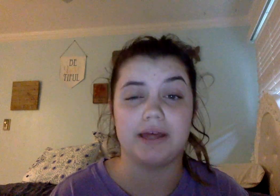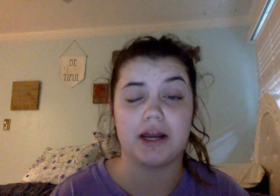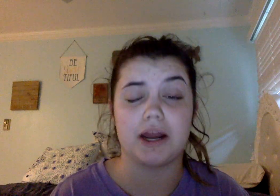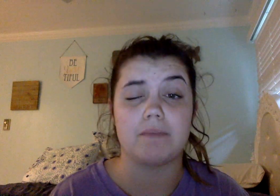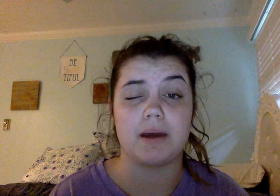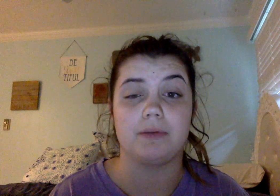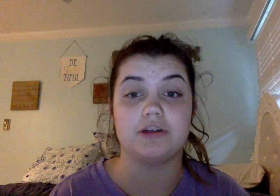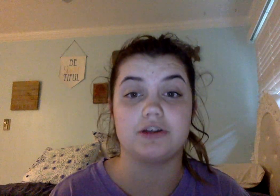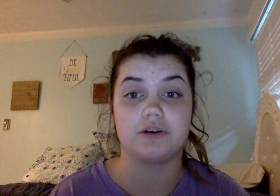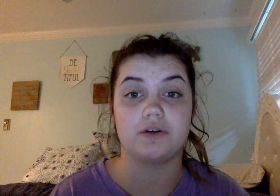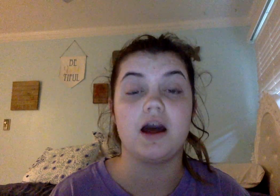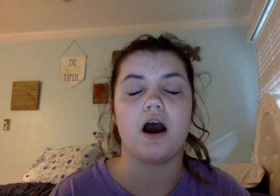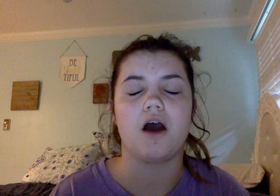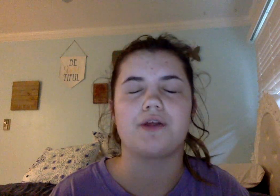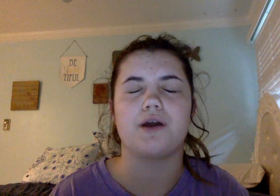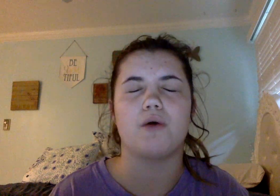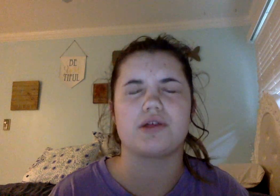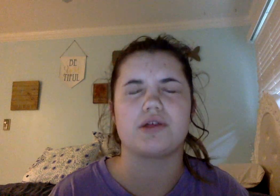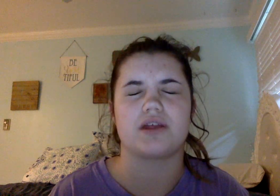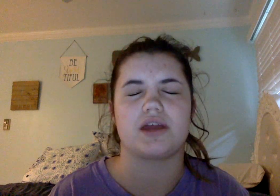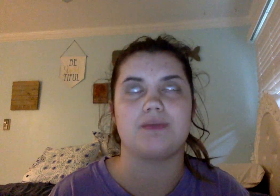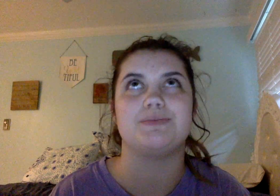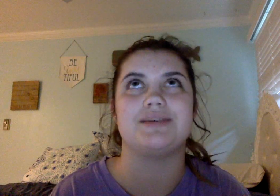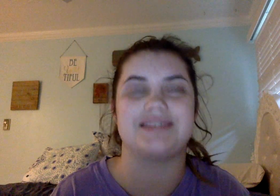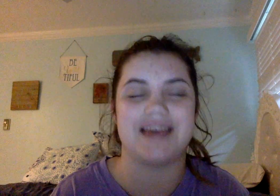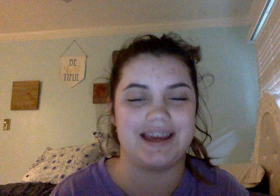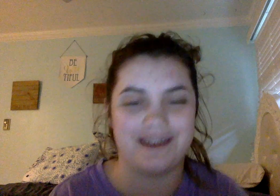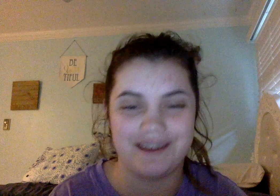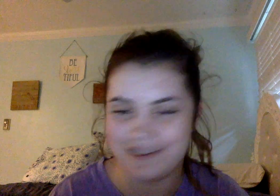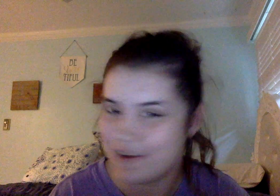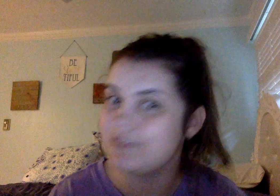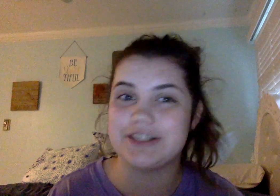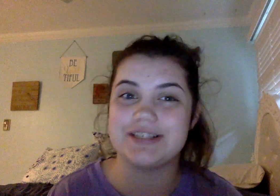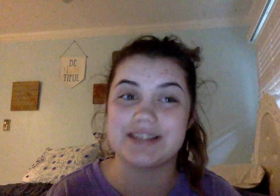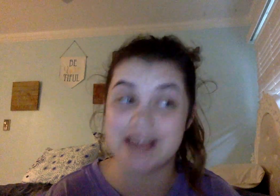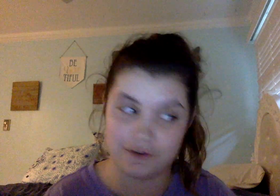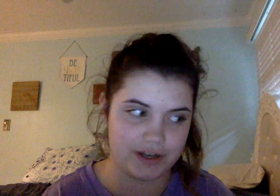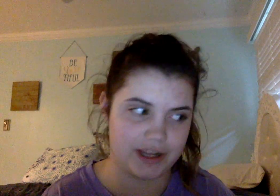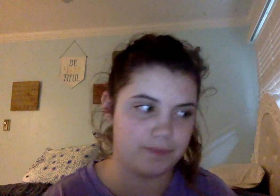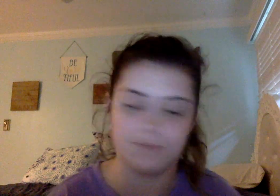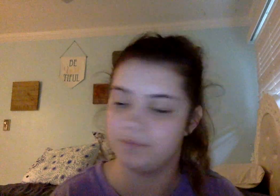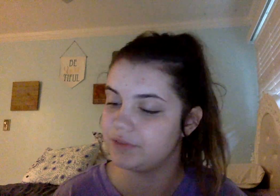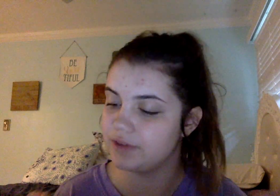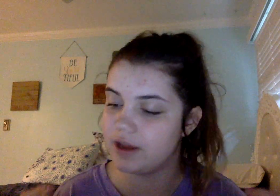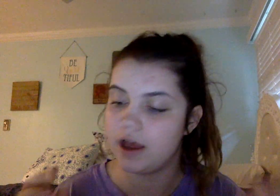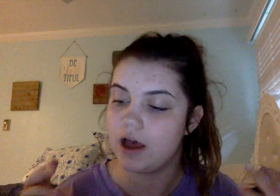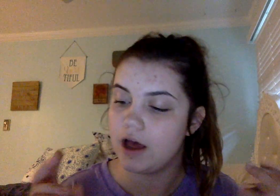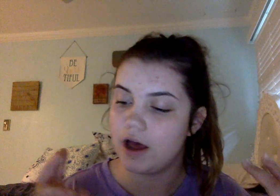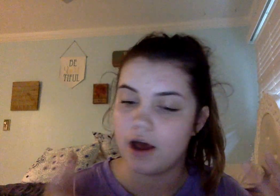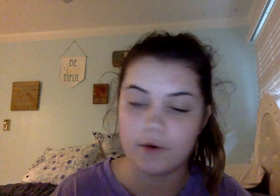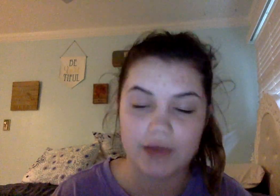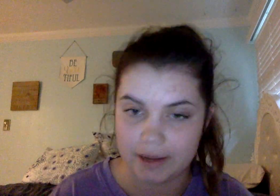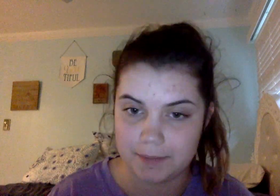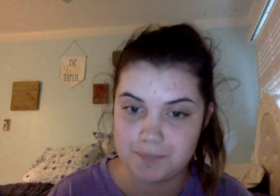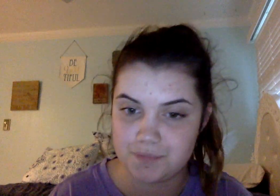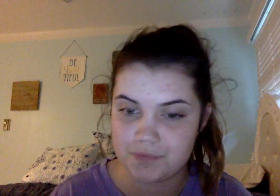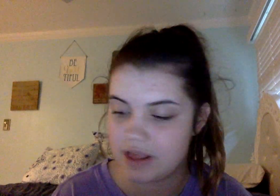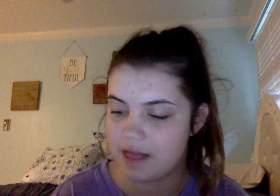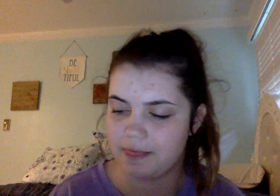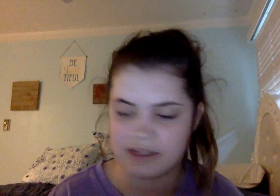planner and my bullet journal are the only thing that keeps me sane, which is kind of funny. Okay, let's move